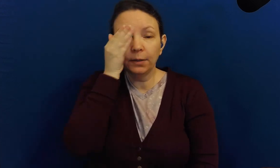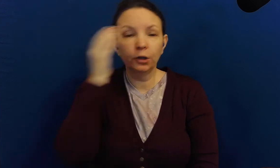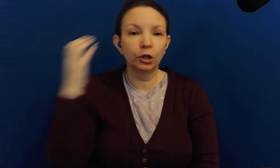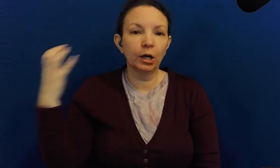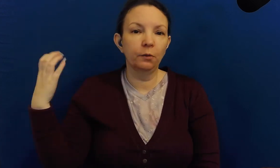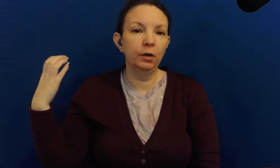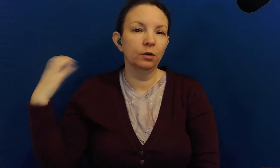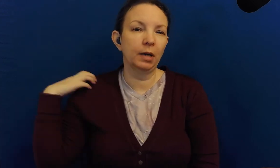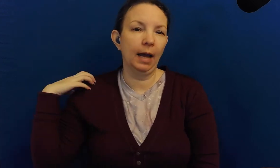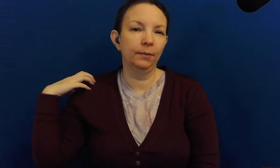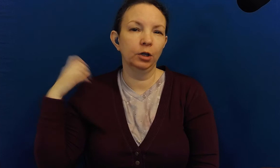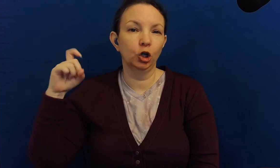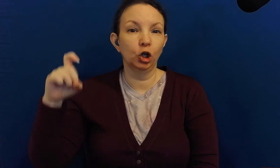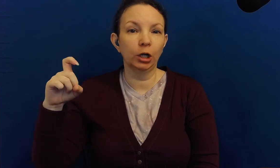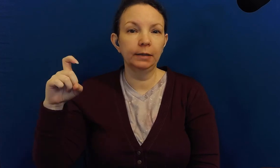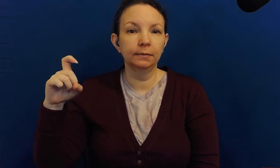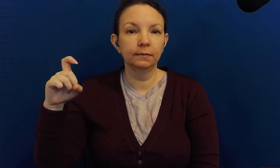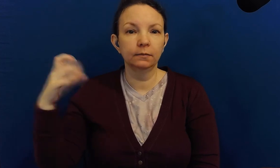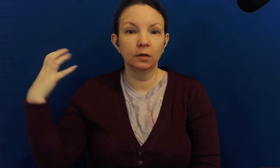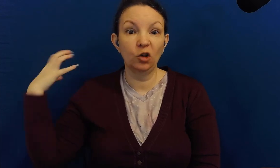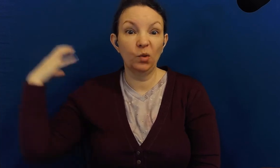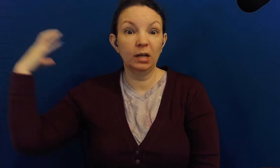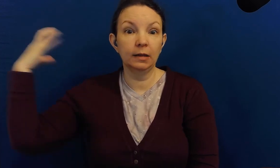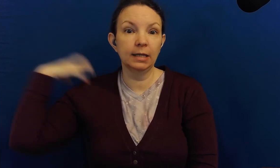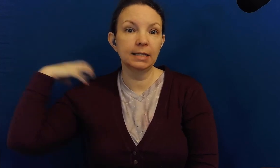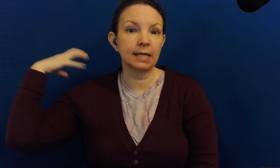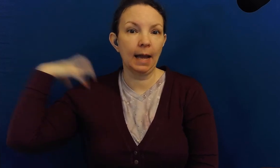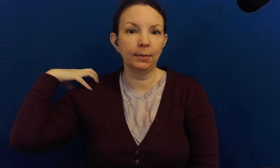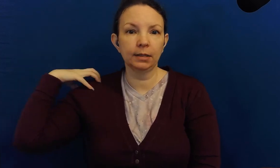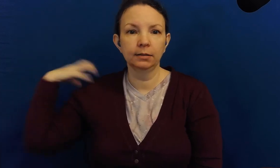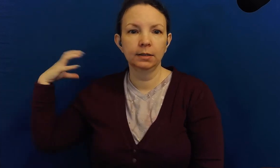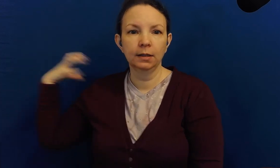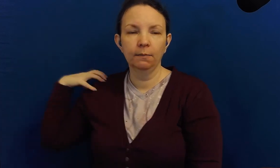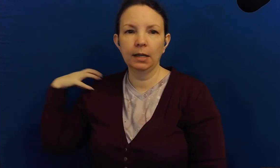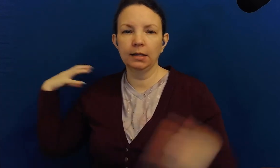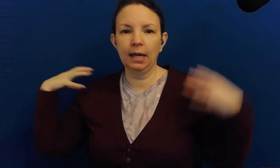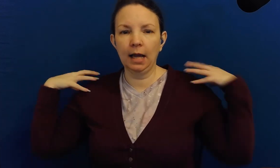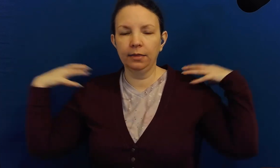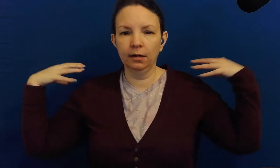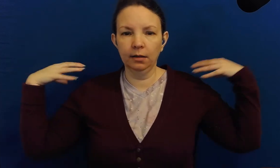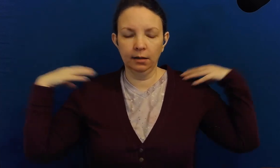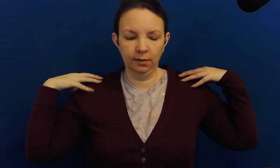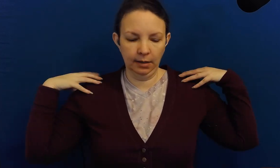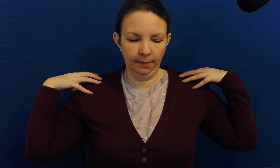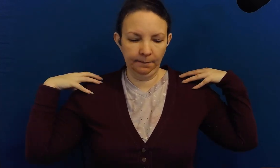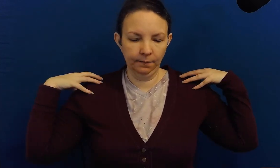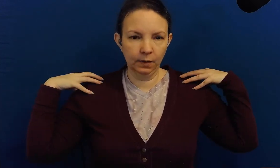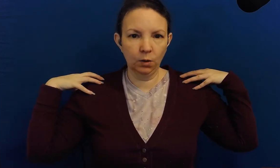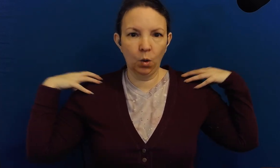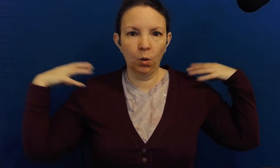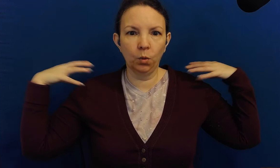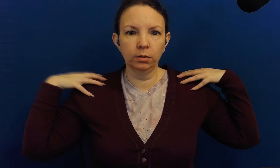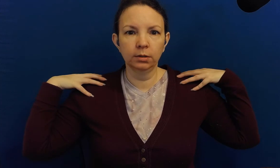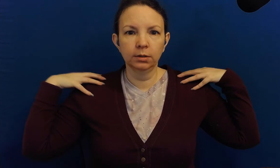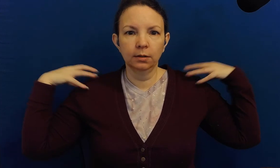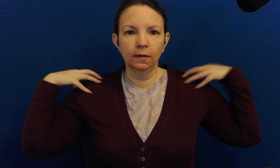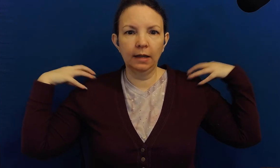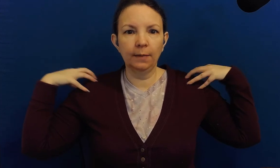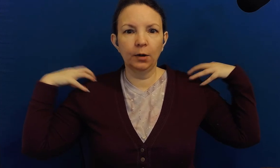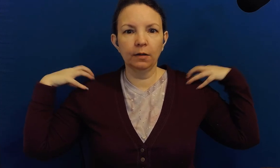Hook, we do Captain Hook. No, we did. This is Captain. Because they got their little gold thing they put on their